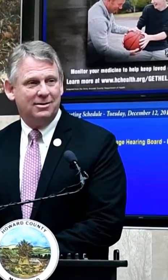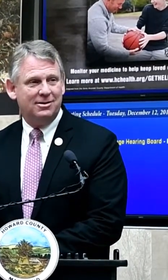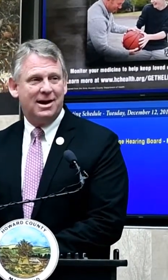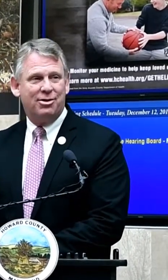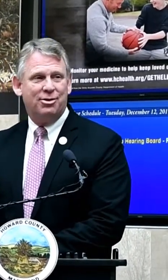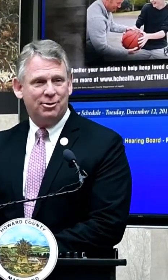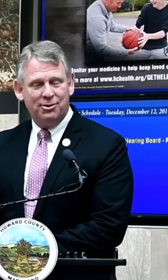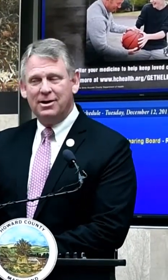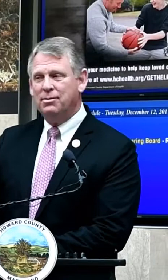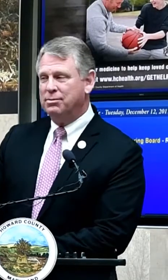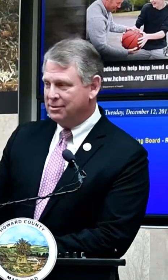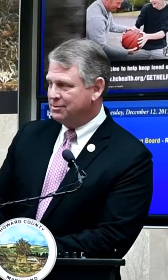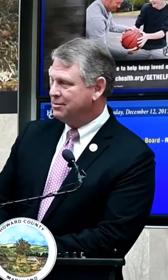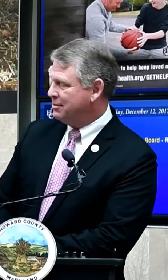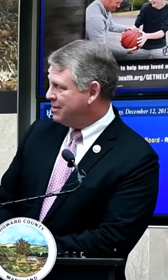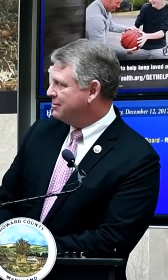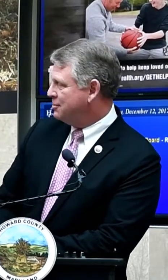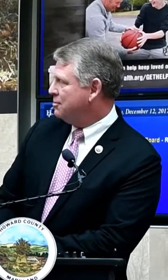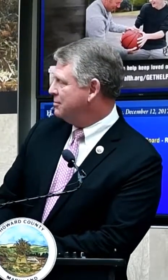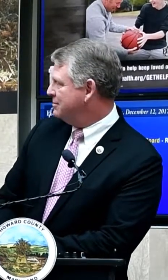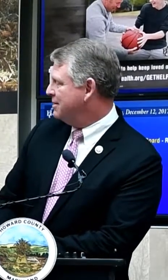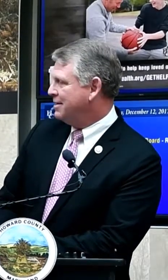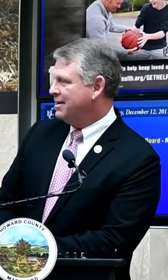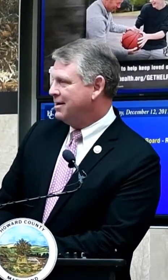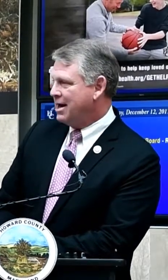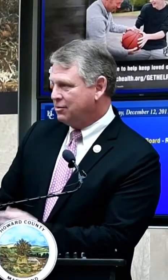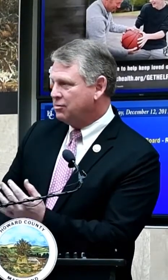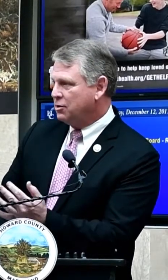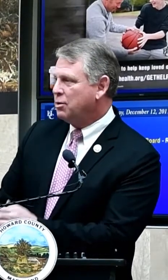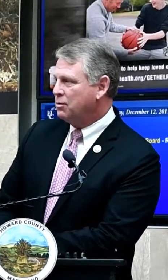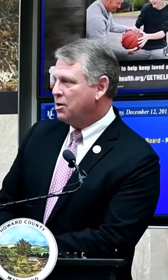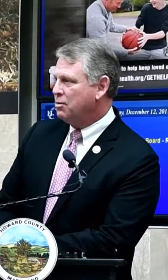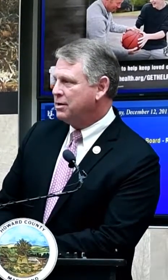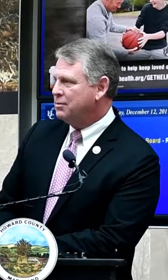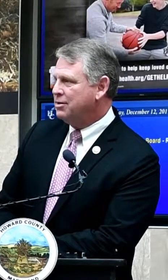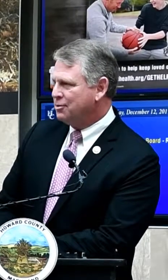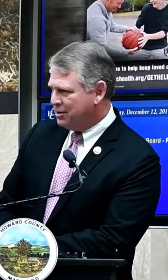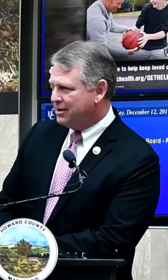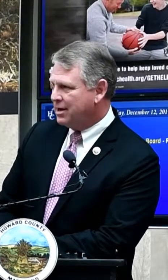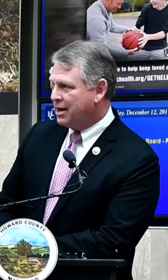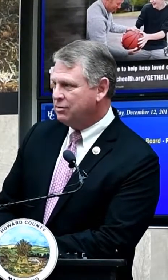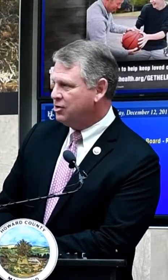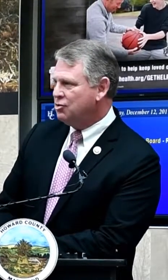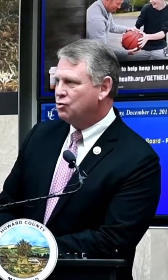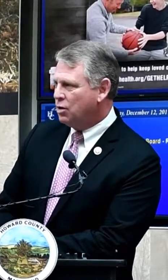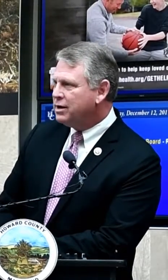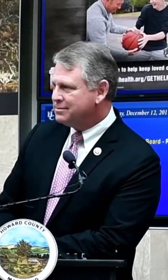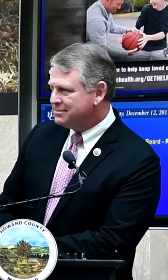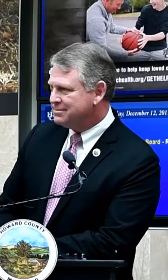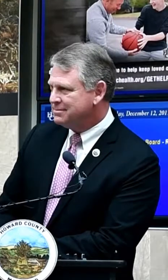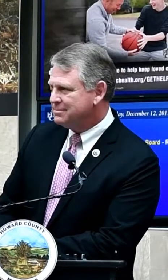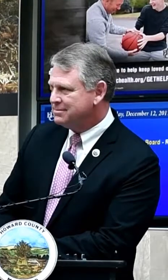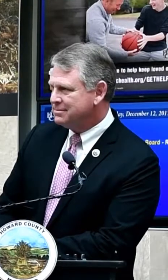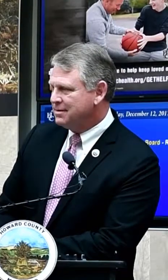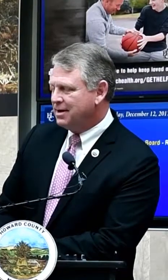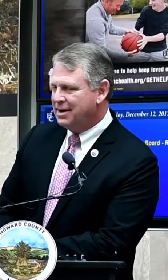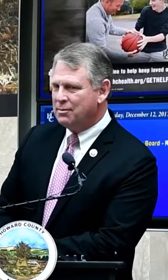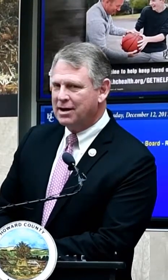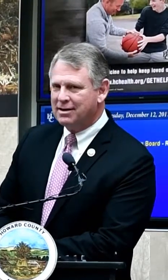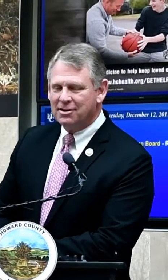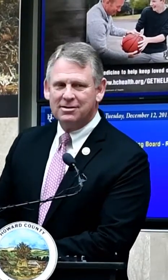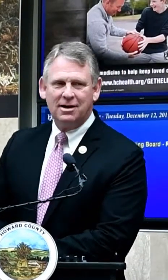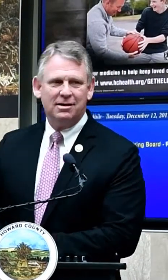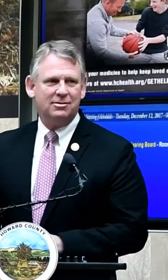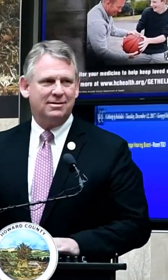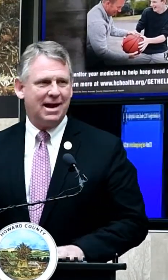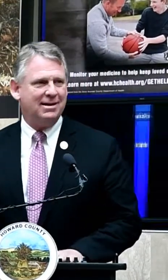out, she got 30 pills of oxycodone. Now, this is a little bit ago, but I mean 30. She didn't use one. And then